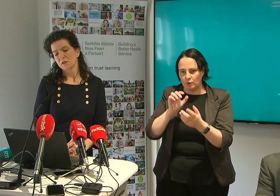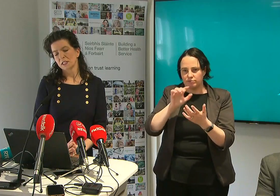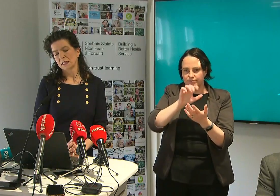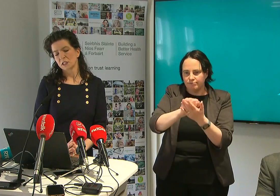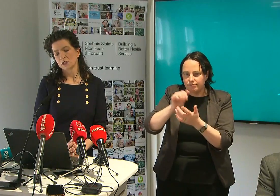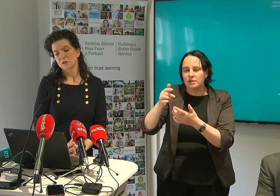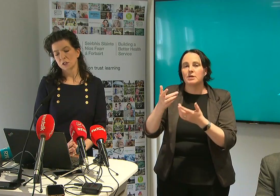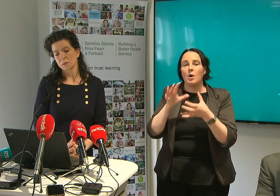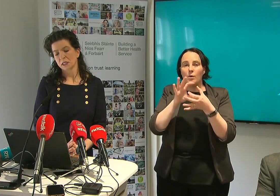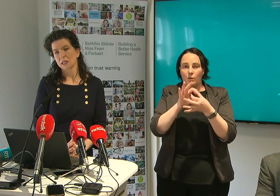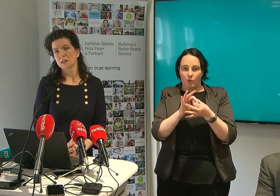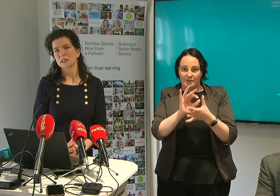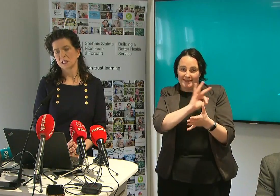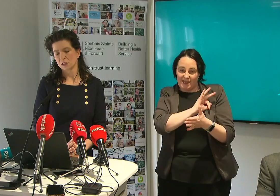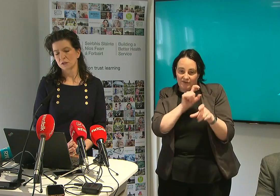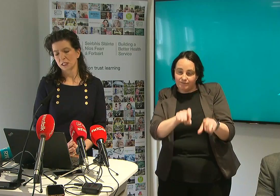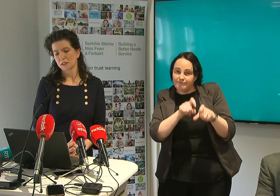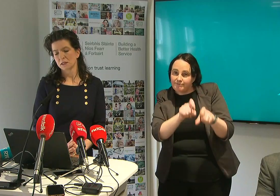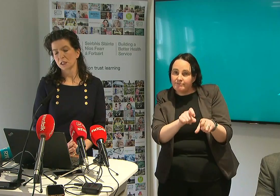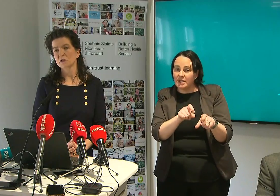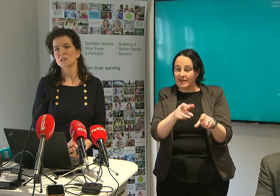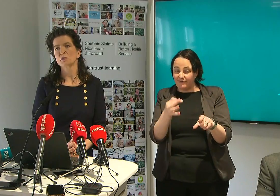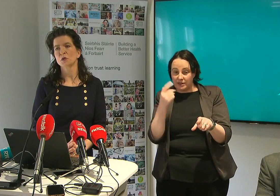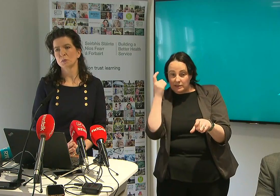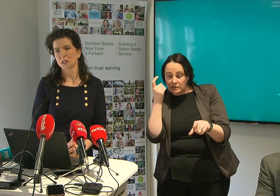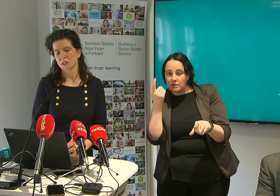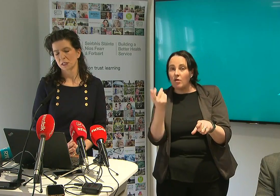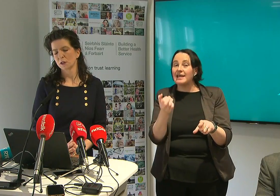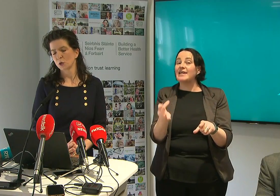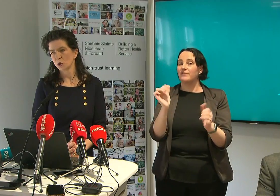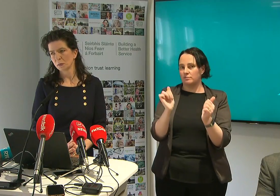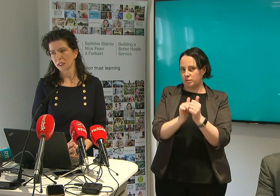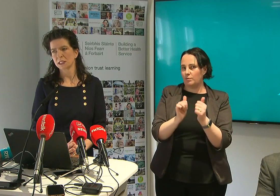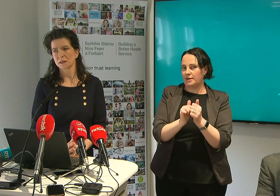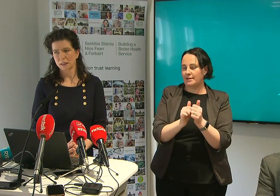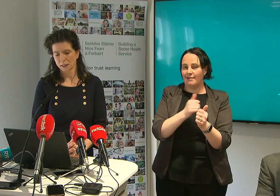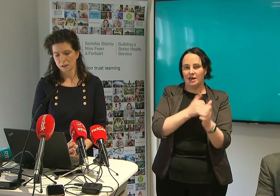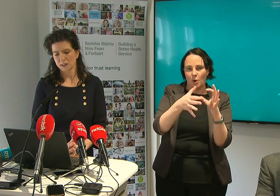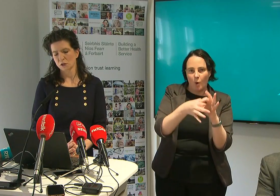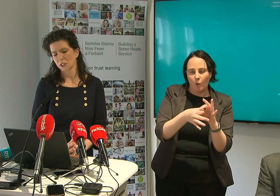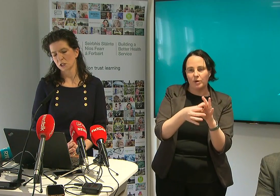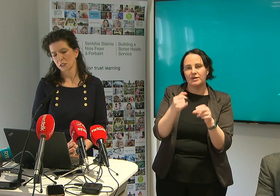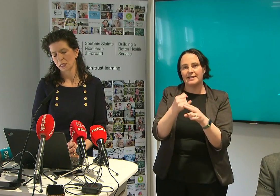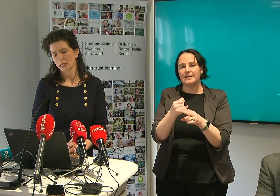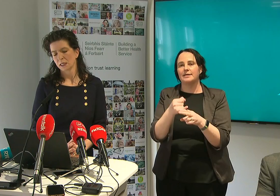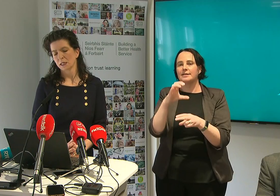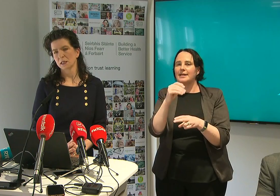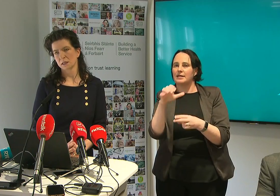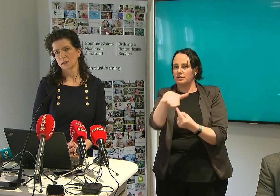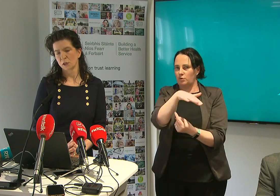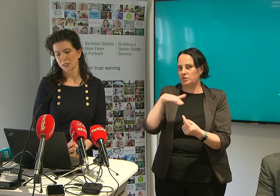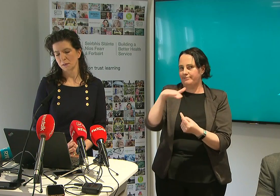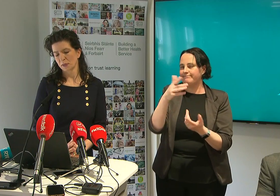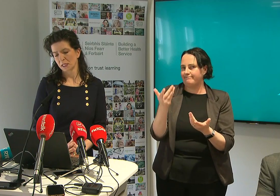Home self-isolation of suspect cases and of cases, if it is appropriate in the home and in the clinical situation,